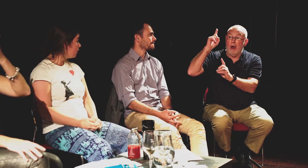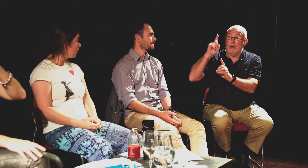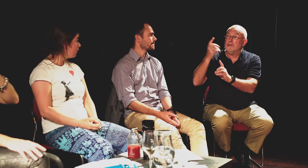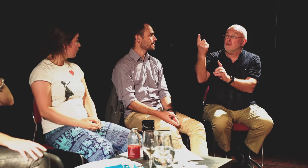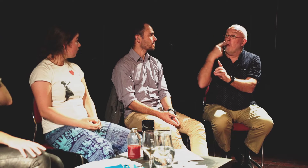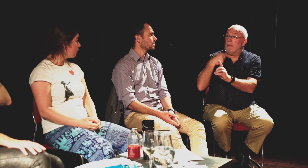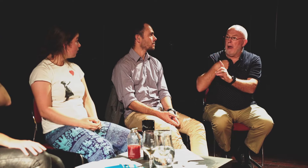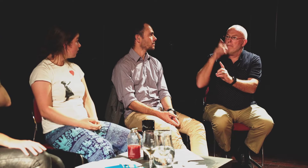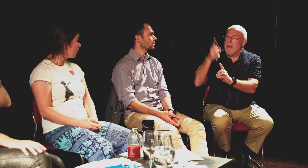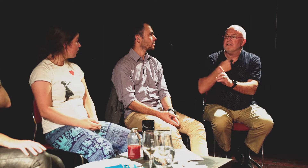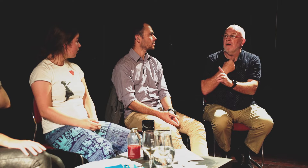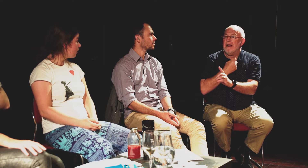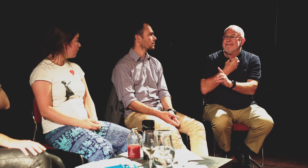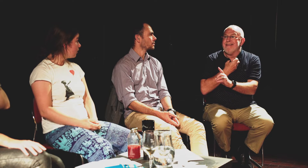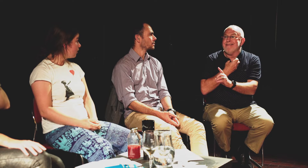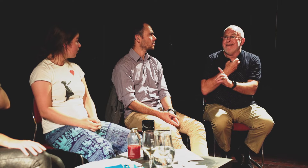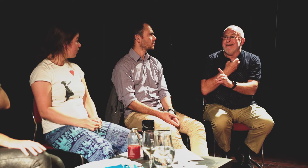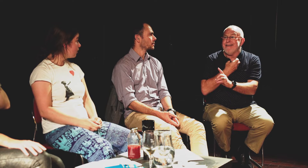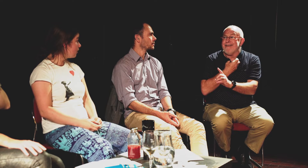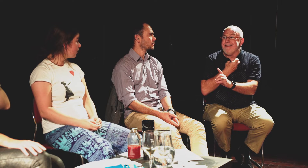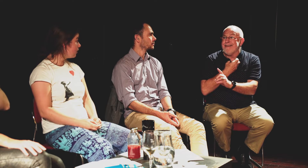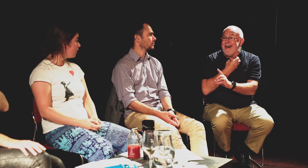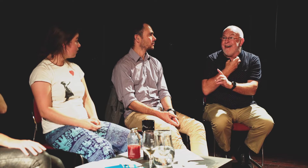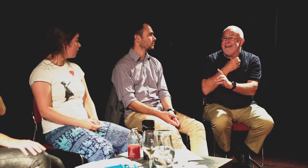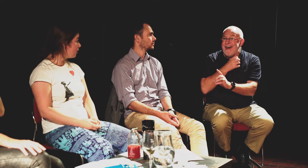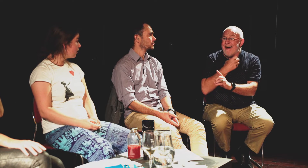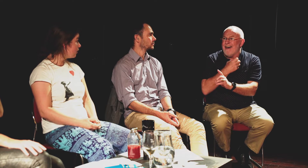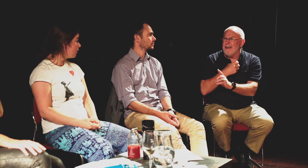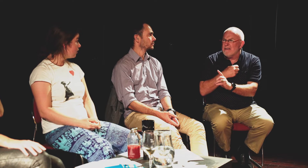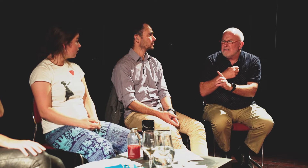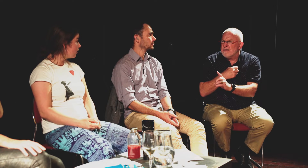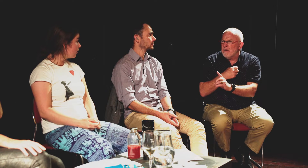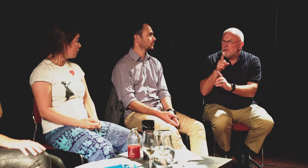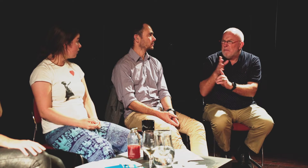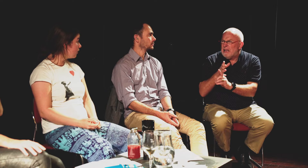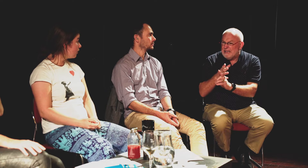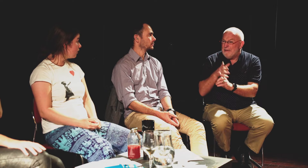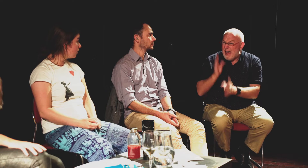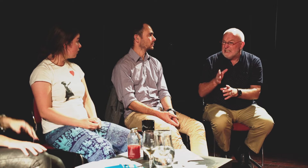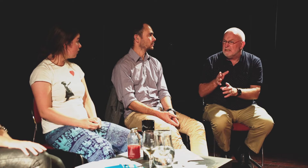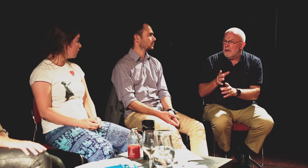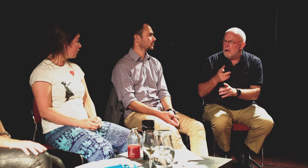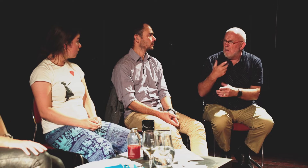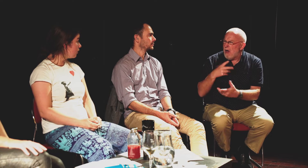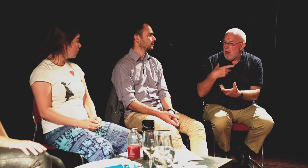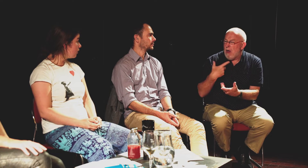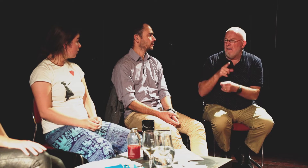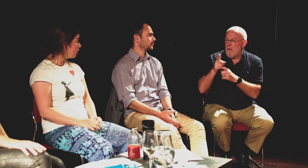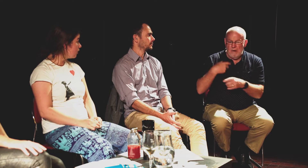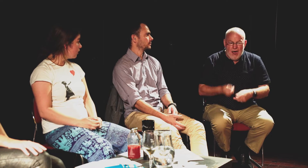say, the teacher told me that you need to make as much, or the teachers told us that you need to make as much noise as you can when you're